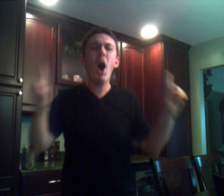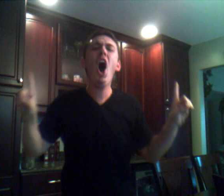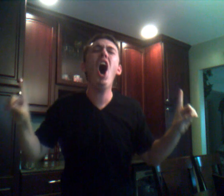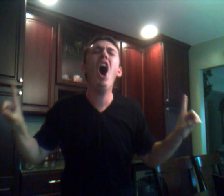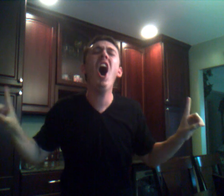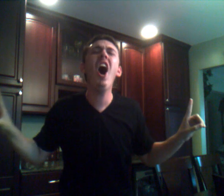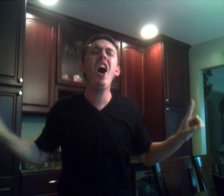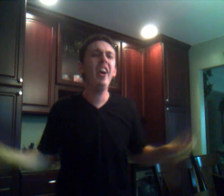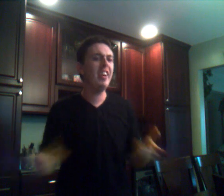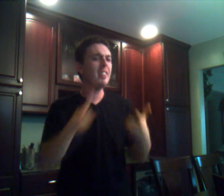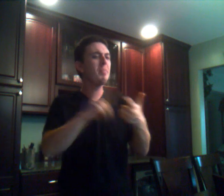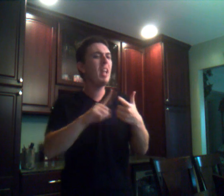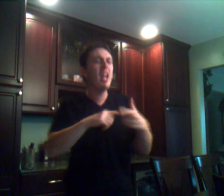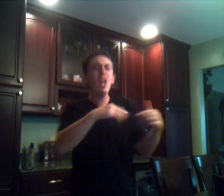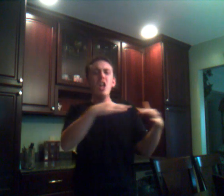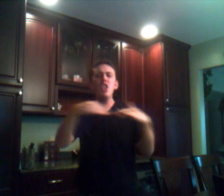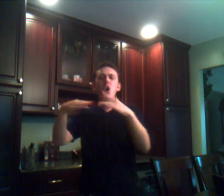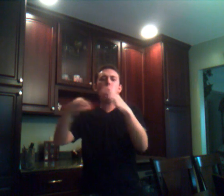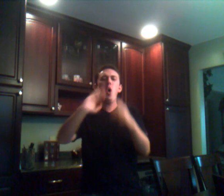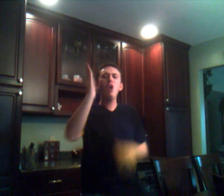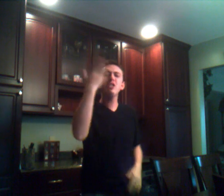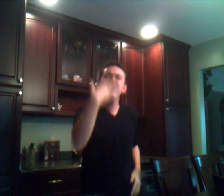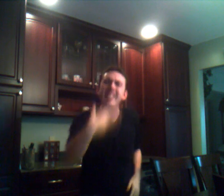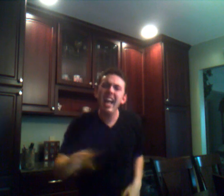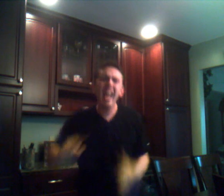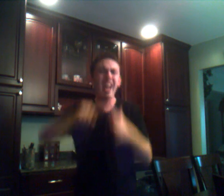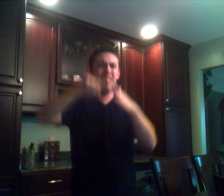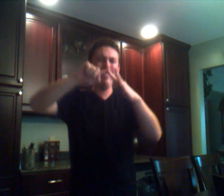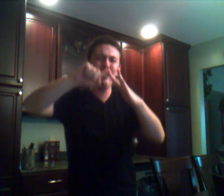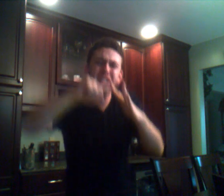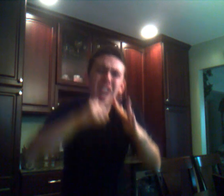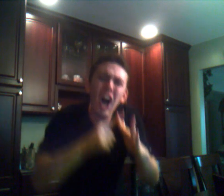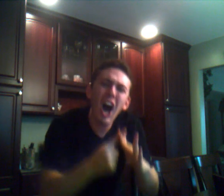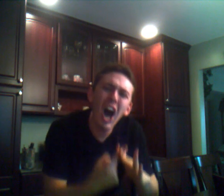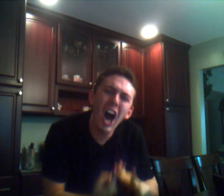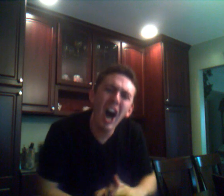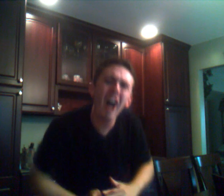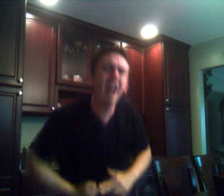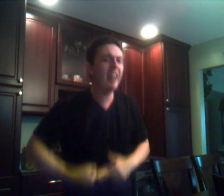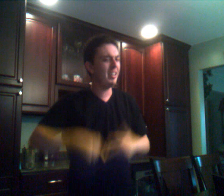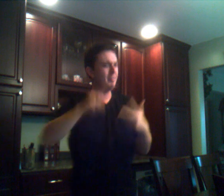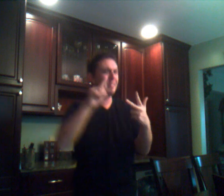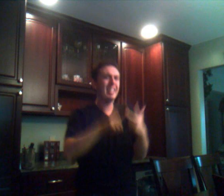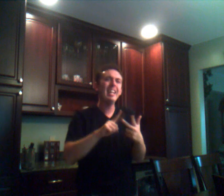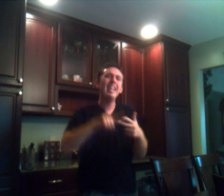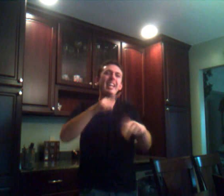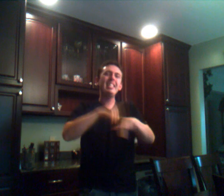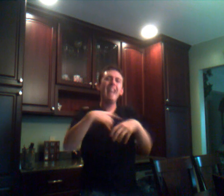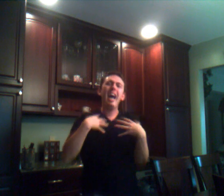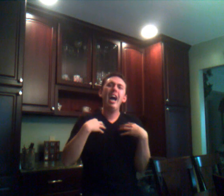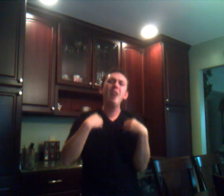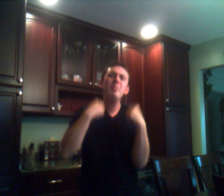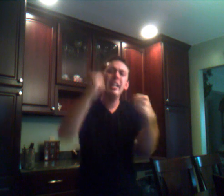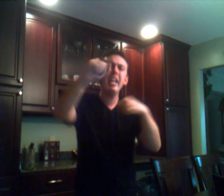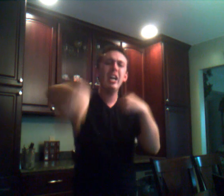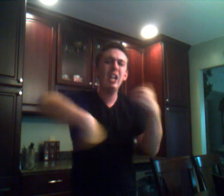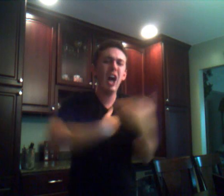belief Can we ever find the truth Then years